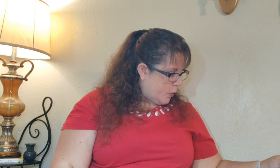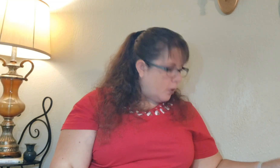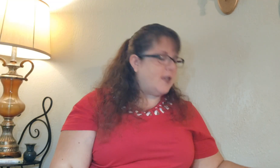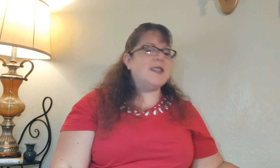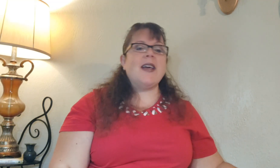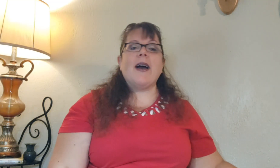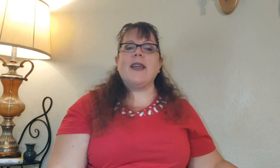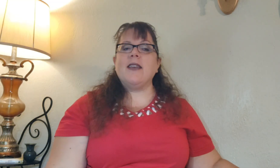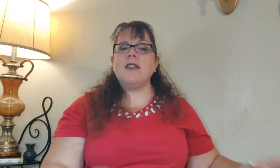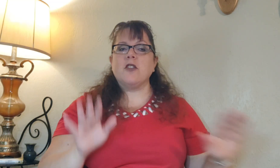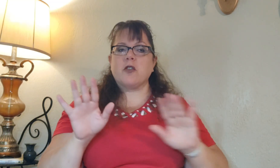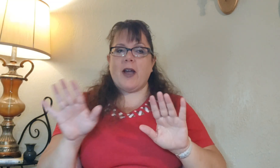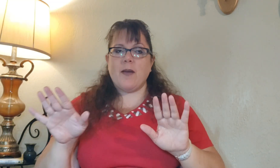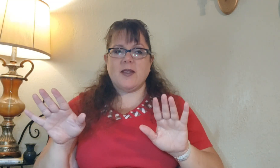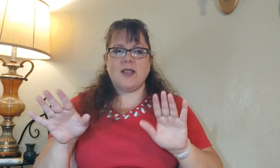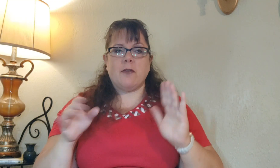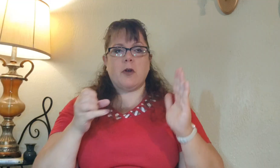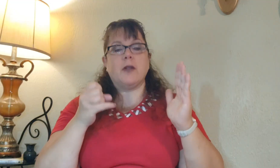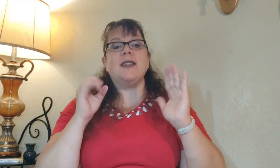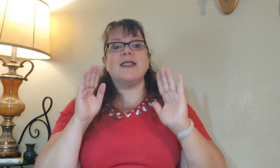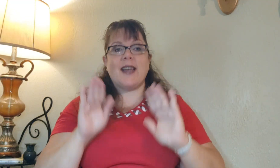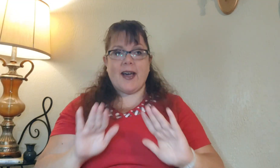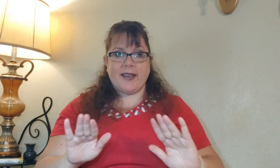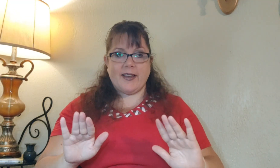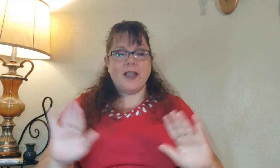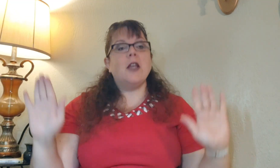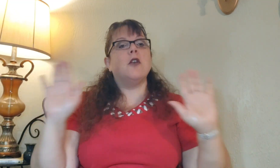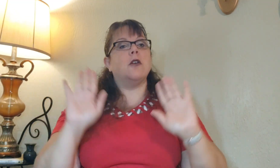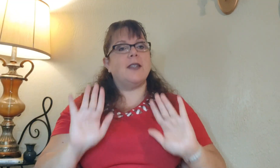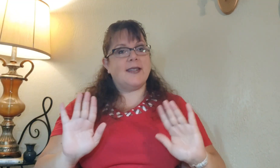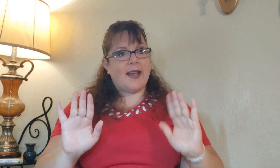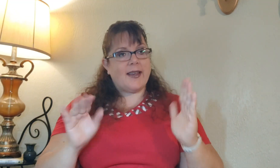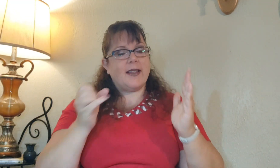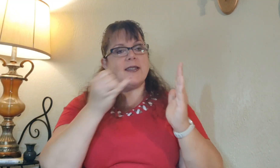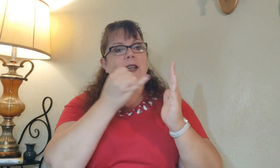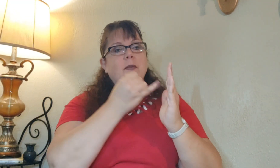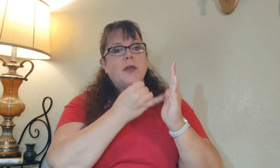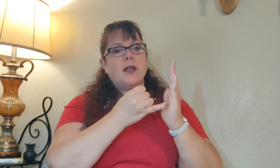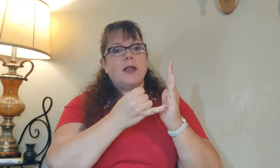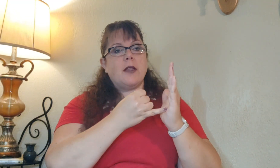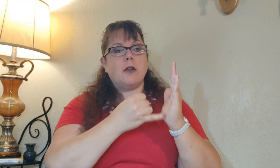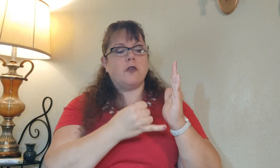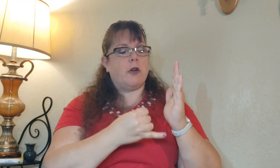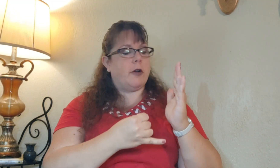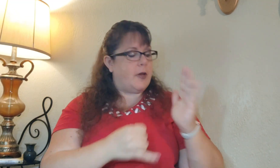Or design, not describe, I said the wrong, design. You're designing something in your drawing.